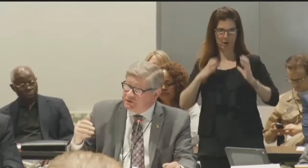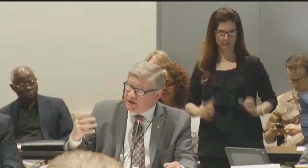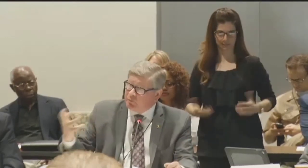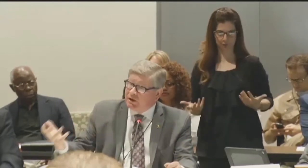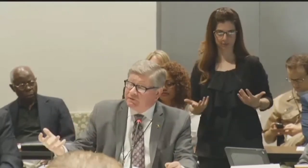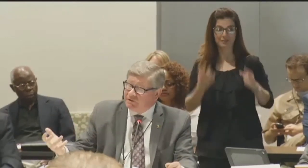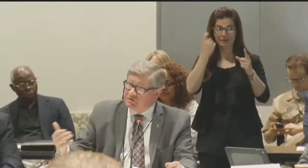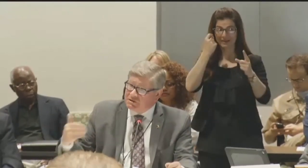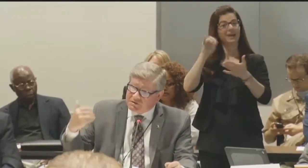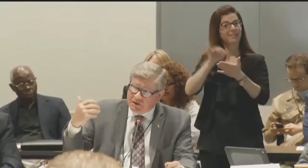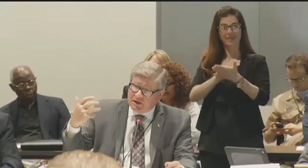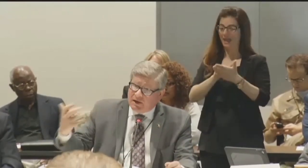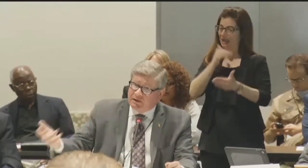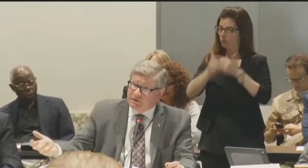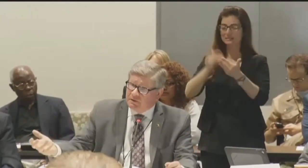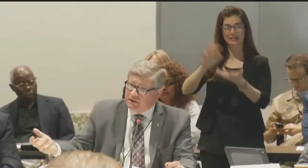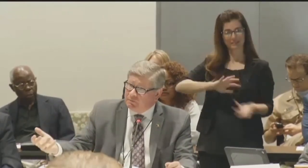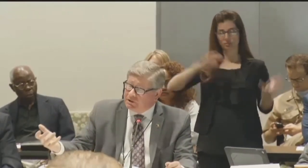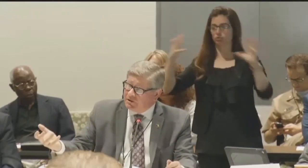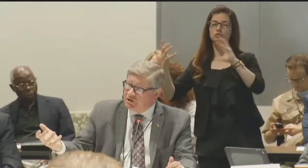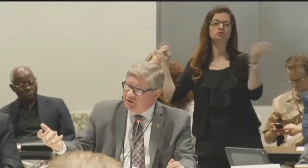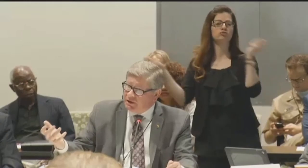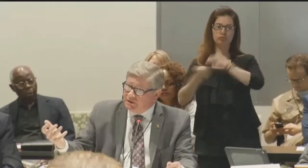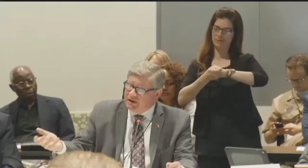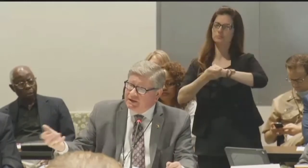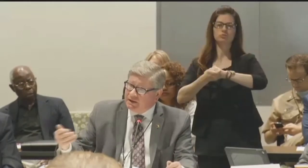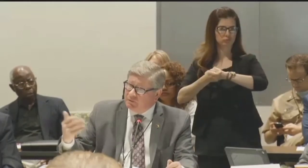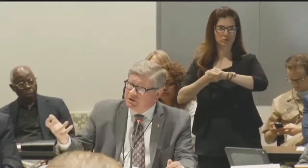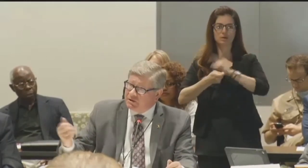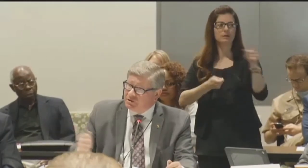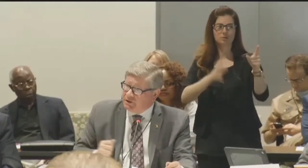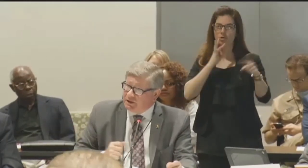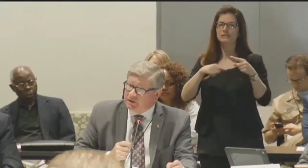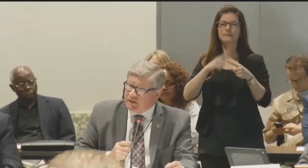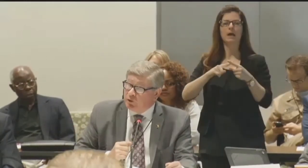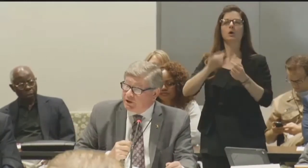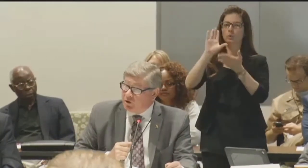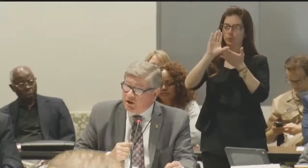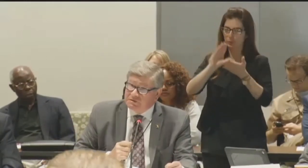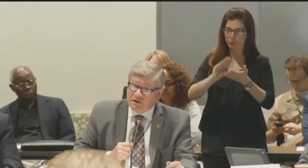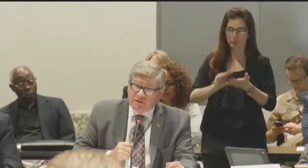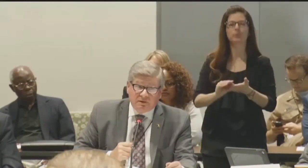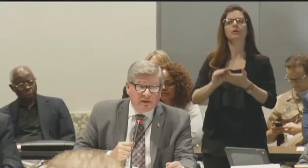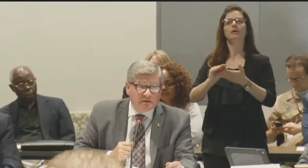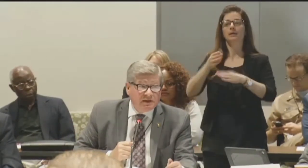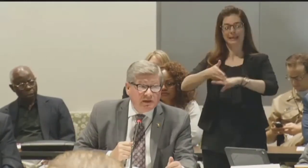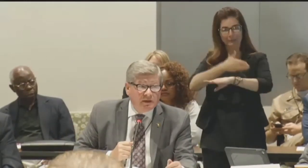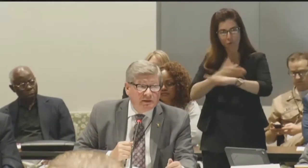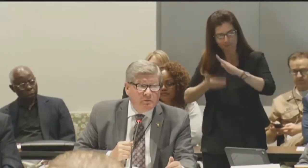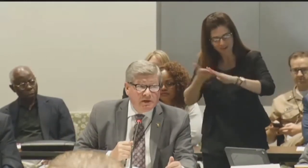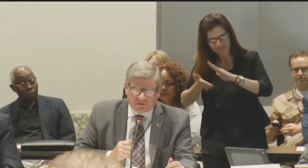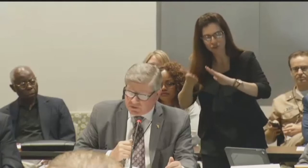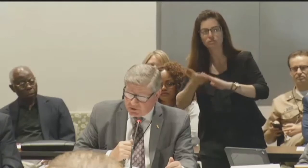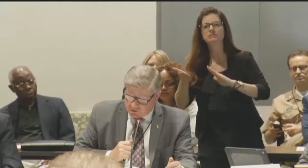alluded to the operating efficiencies, the reduction in debt, and the reduction in operating costs